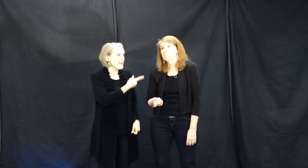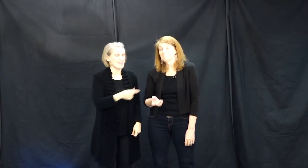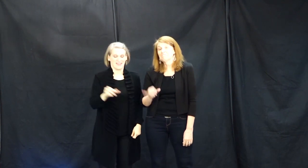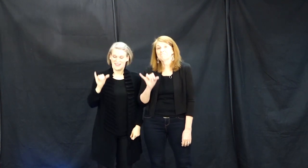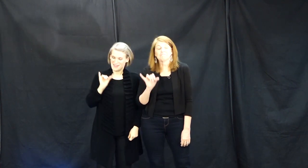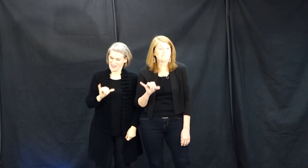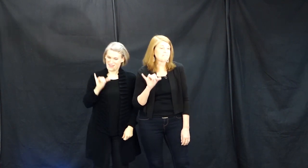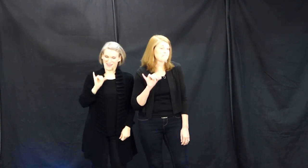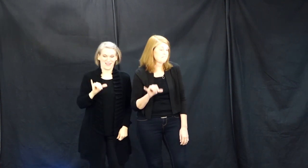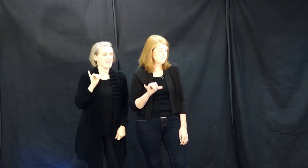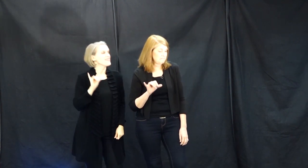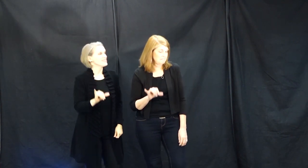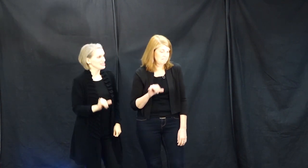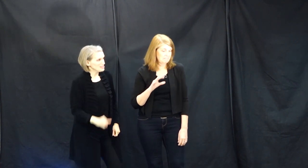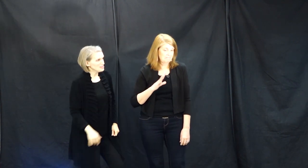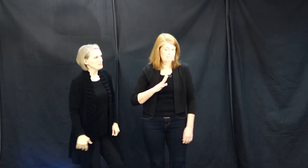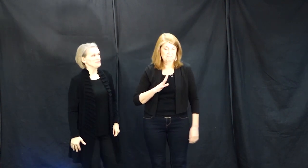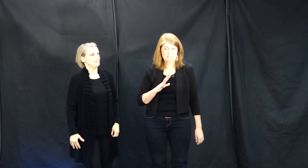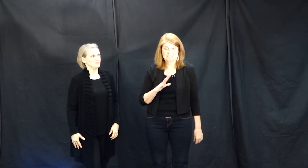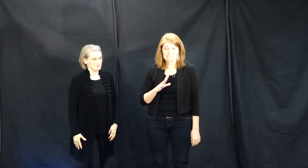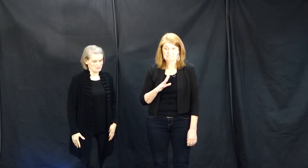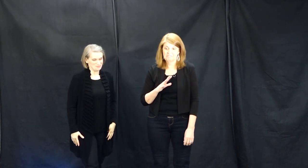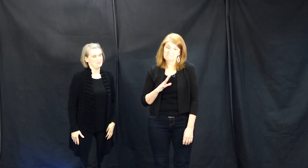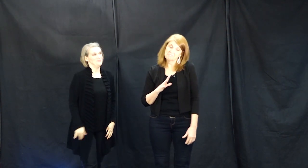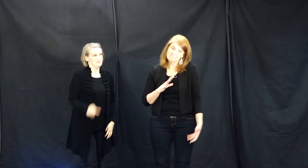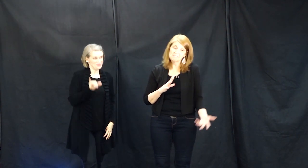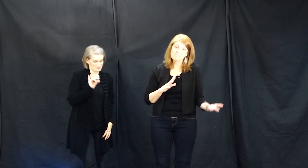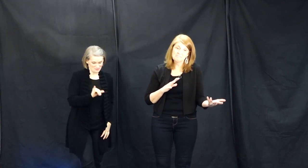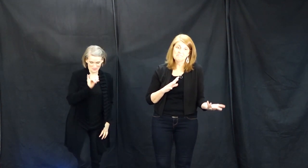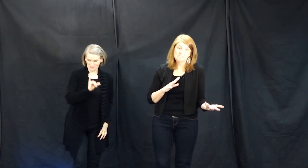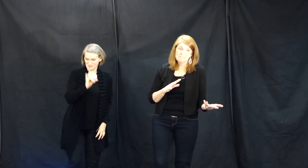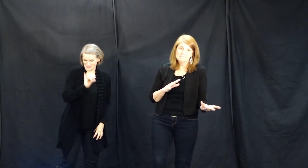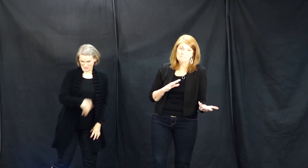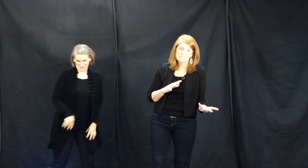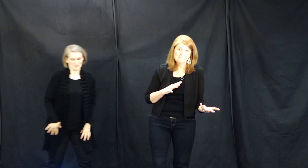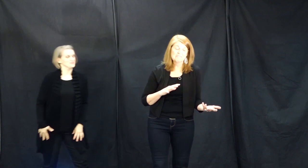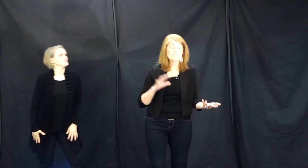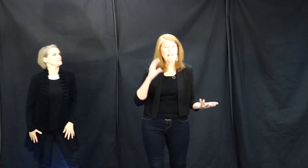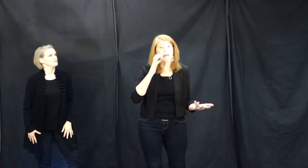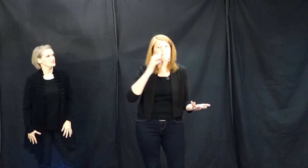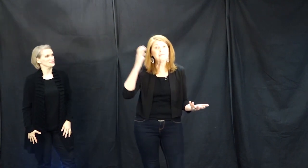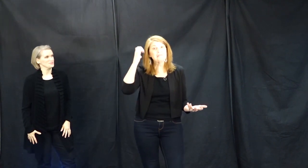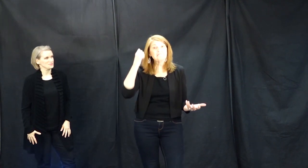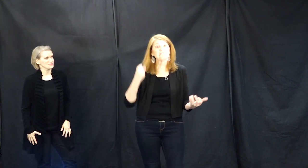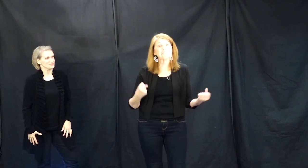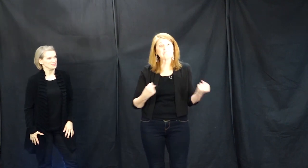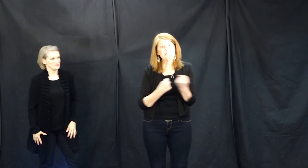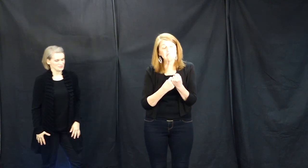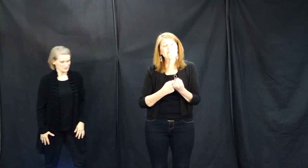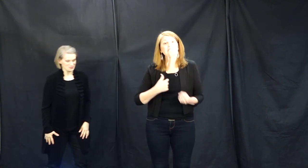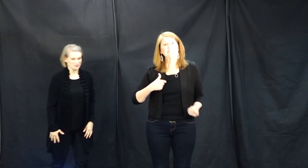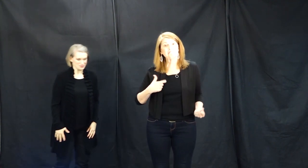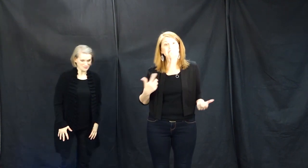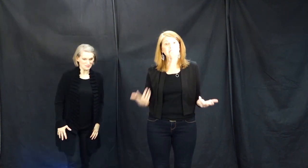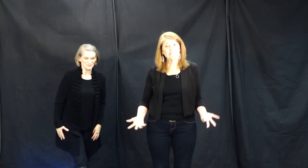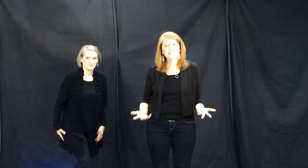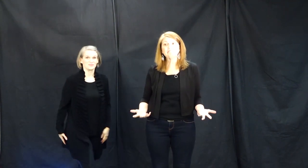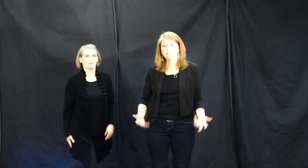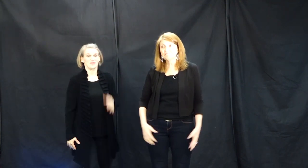It might be nice, it might be nice to get Hamilton on your side. Talk